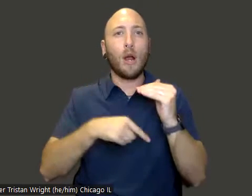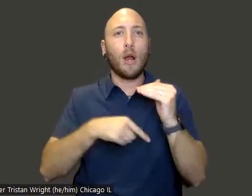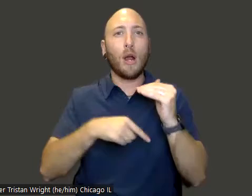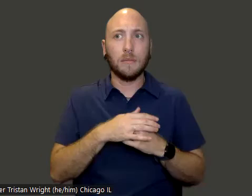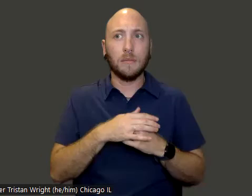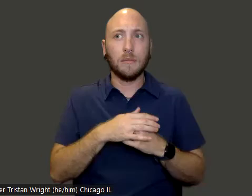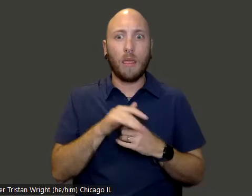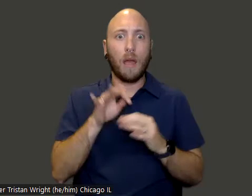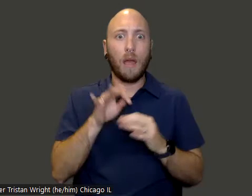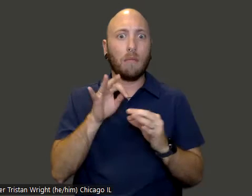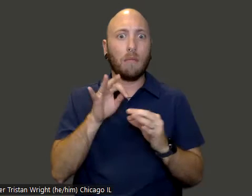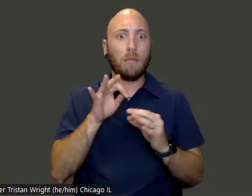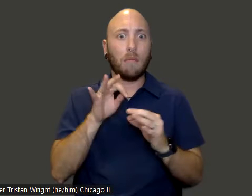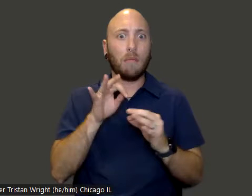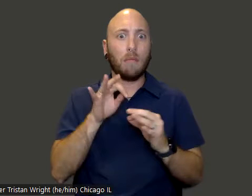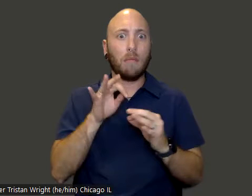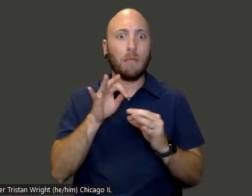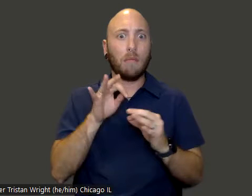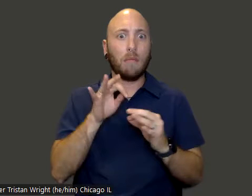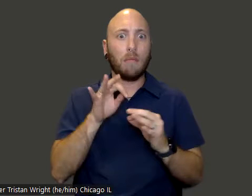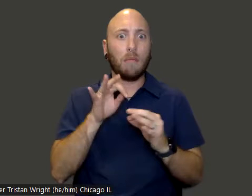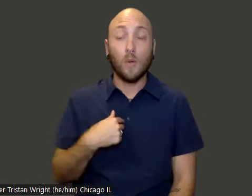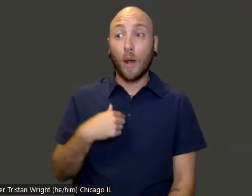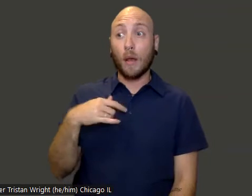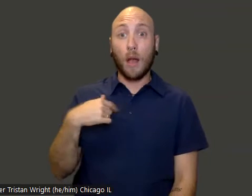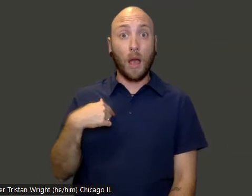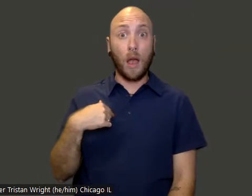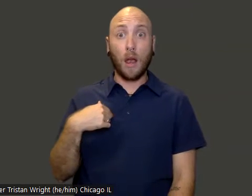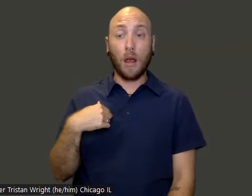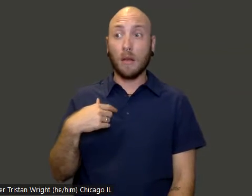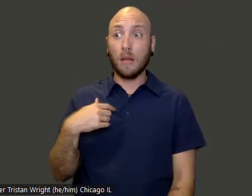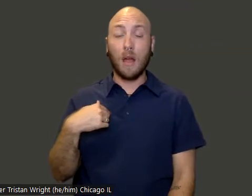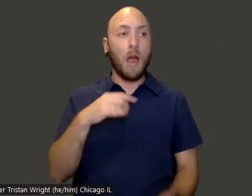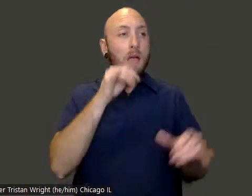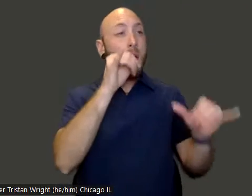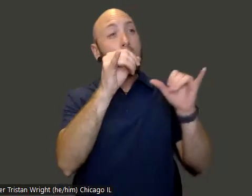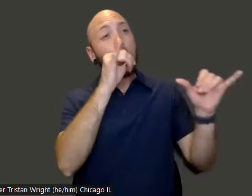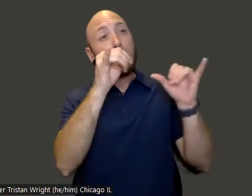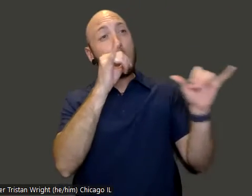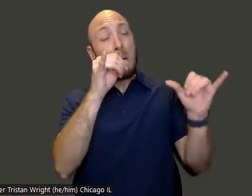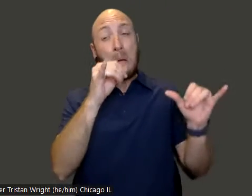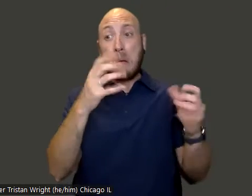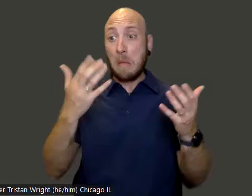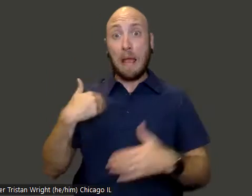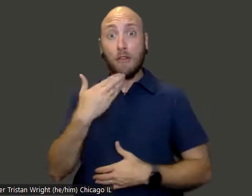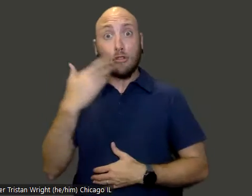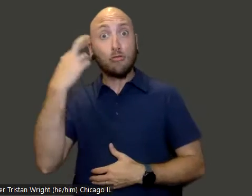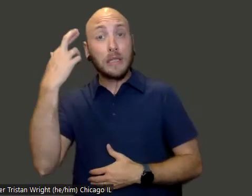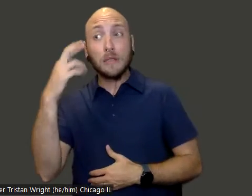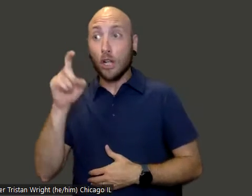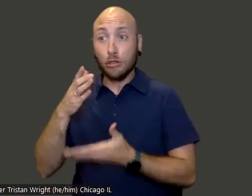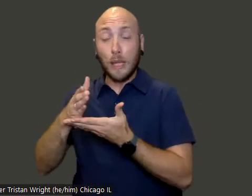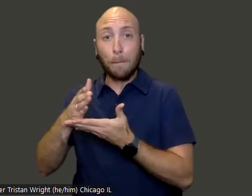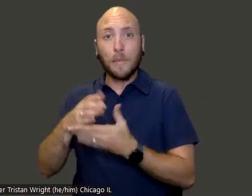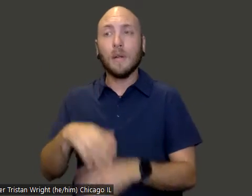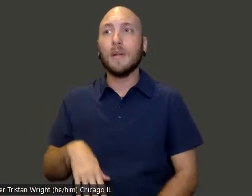And, I can be given sufficient reason. I can be given really good reasons. Like my kid's